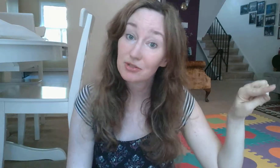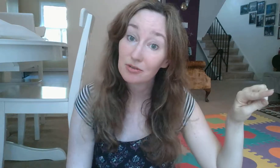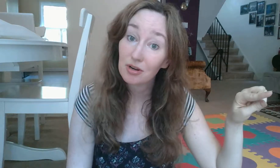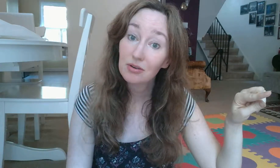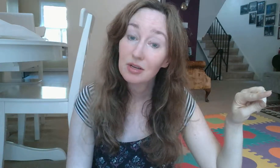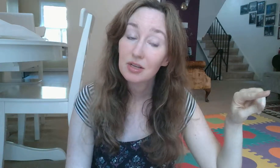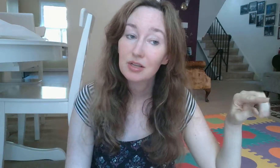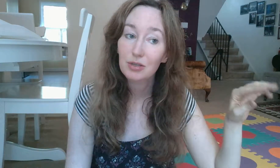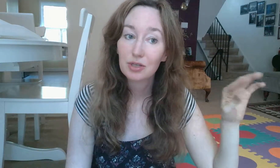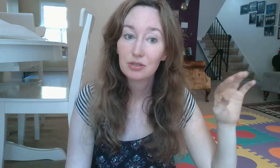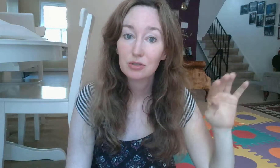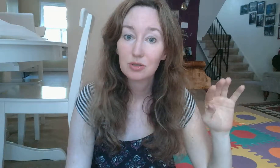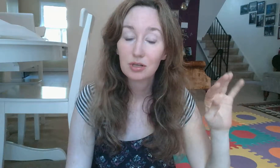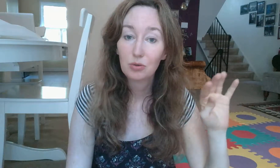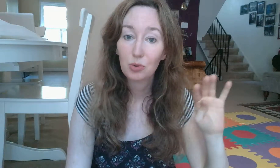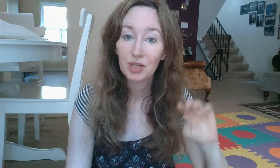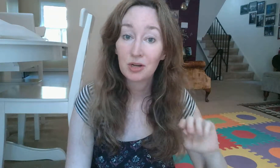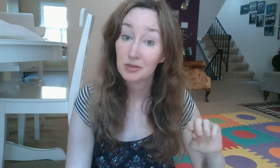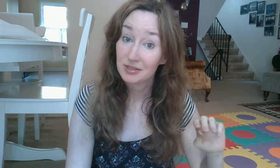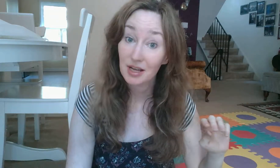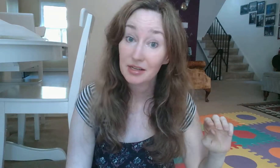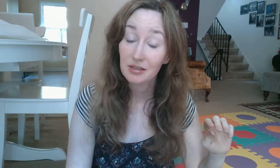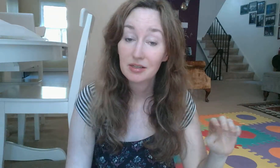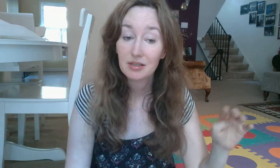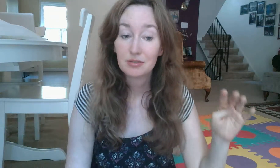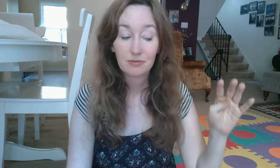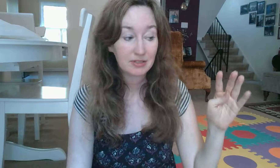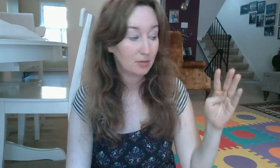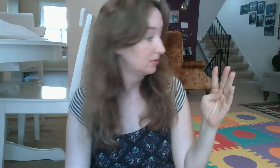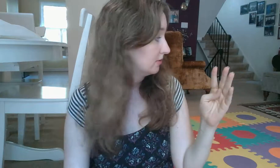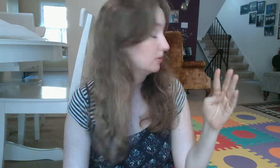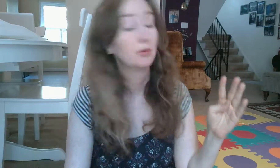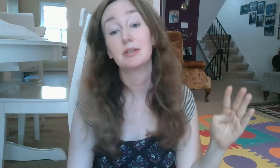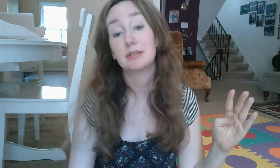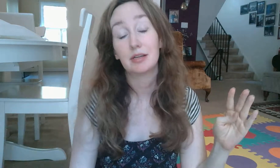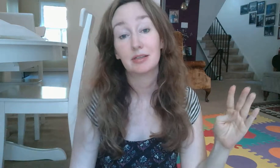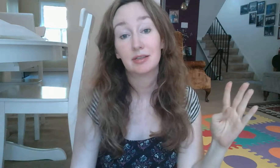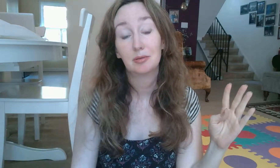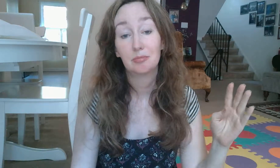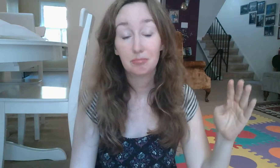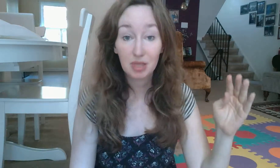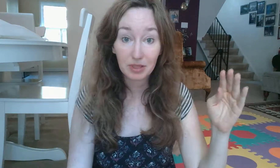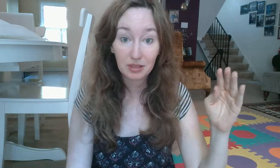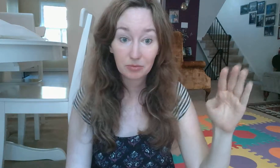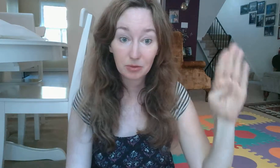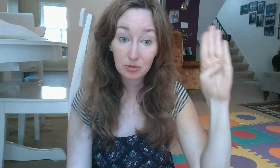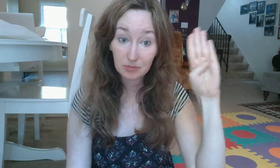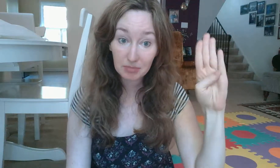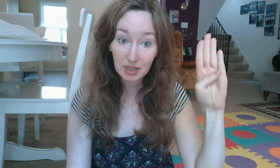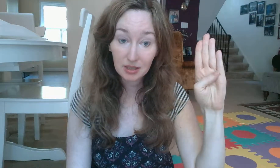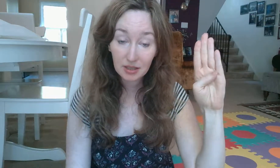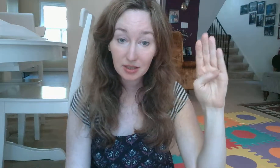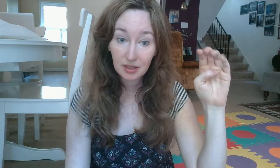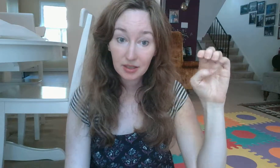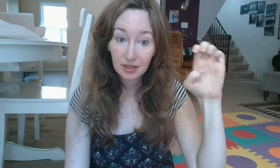in a row, you can do a cool thing called a slide. So for example, if we were to sign BB, we would do B,